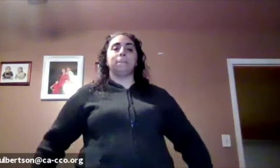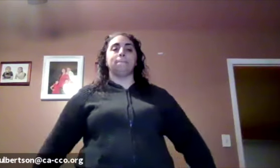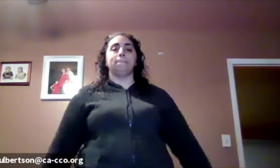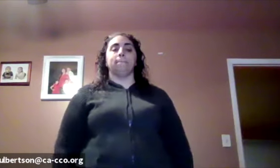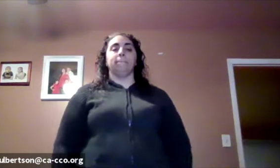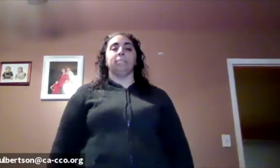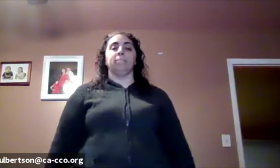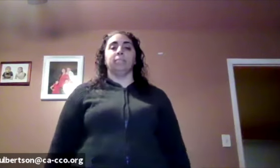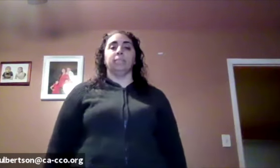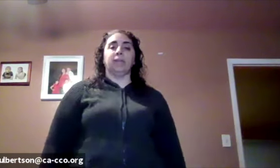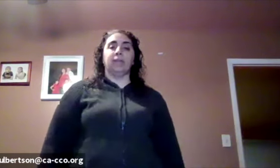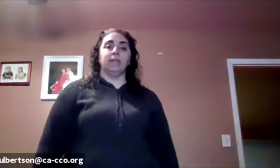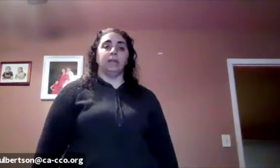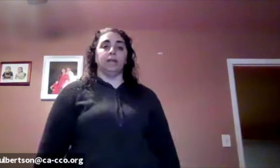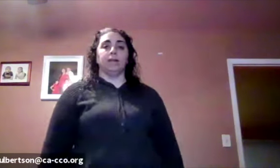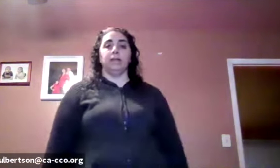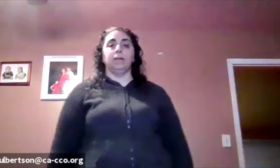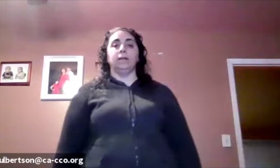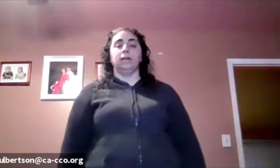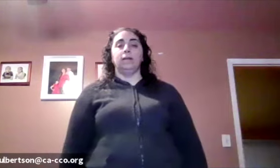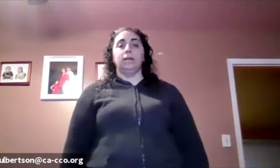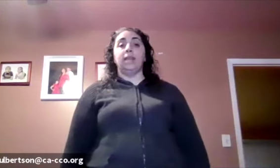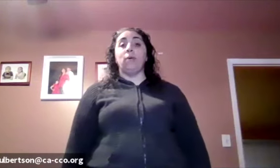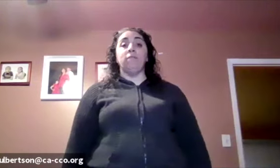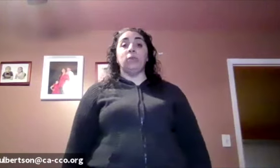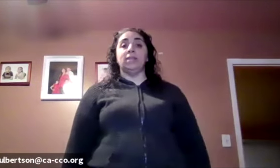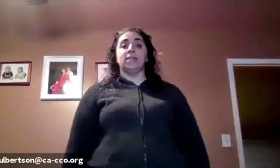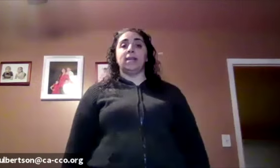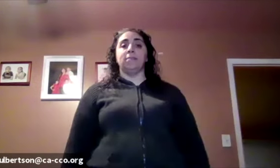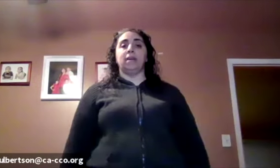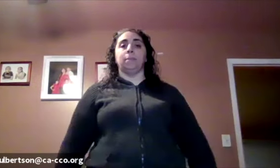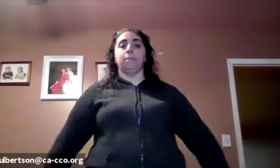Now everyone does the same thing.